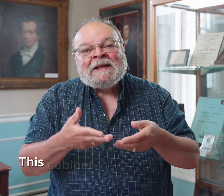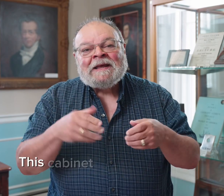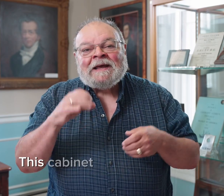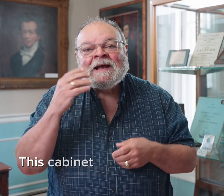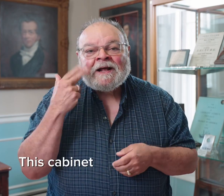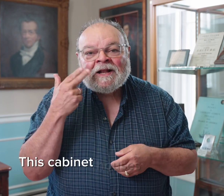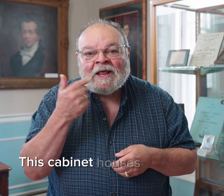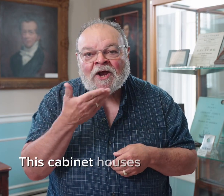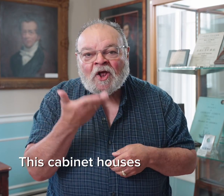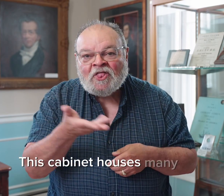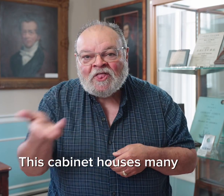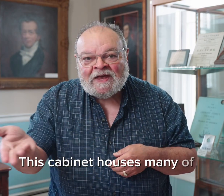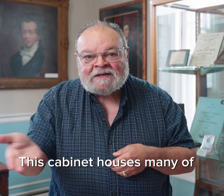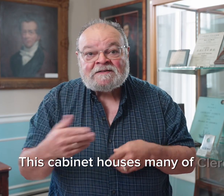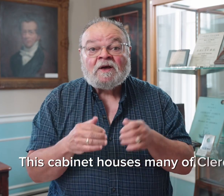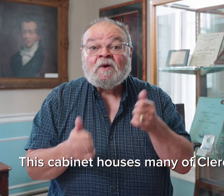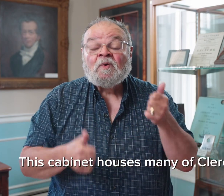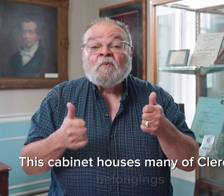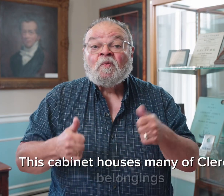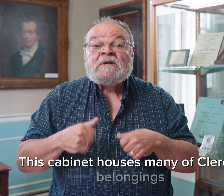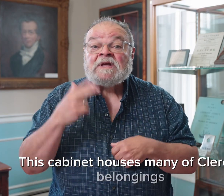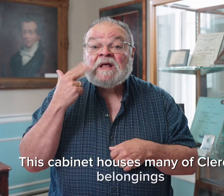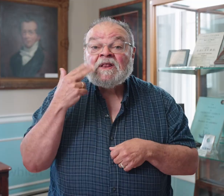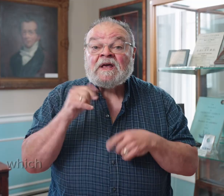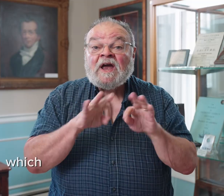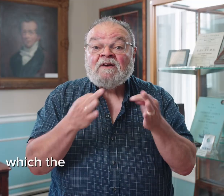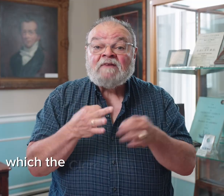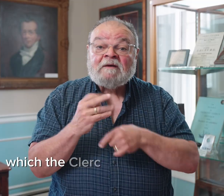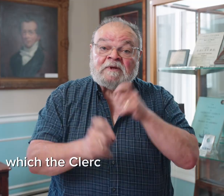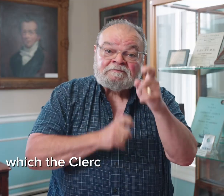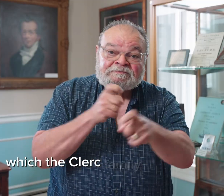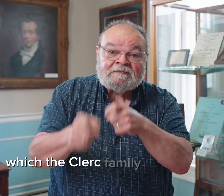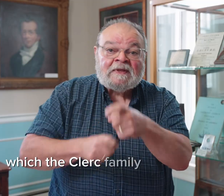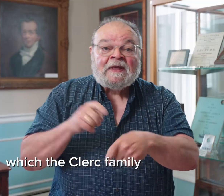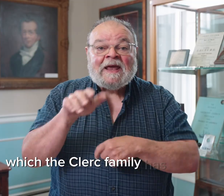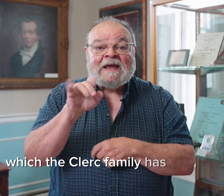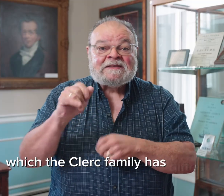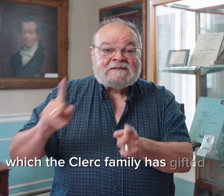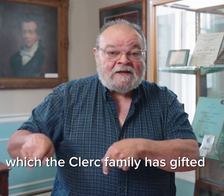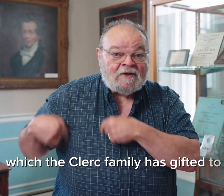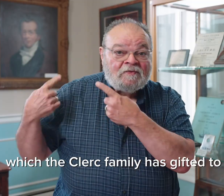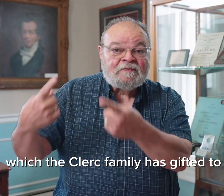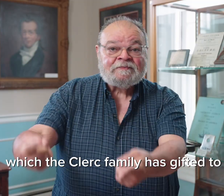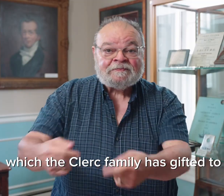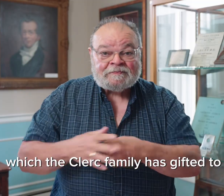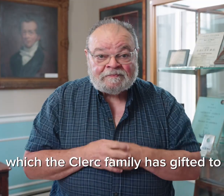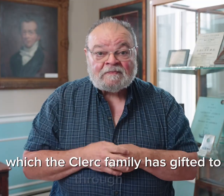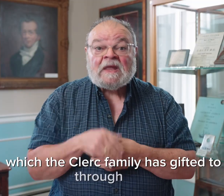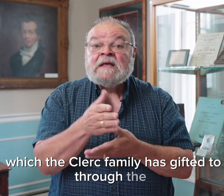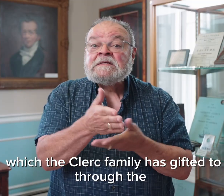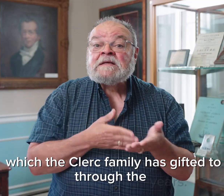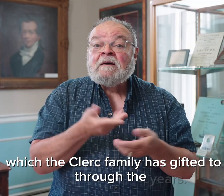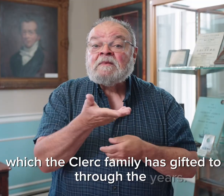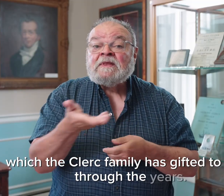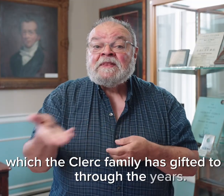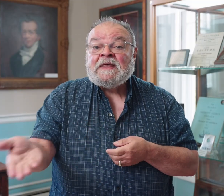cabinet houses many of Clerc's belongings, which the Clerc family has gifted to ASD through the years.